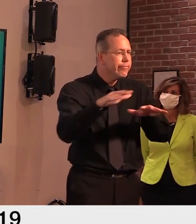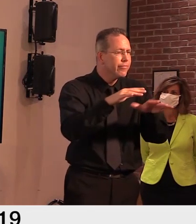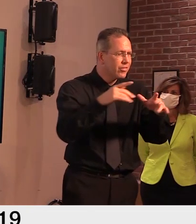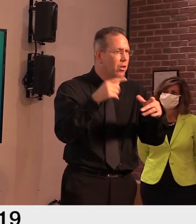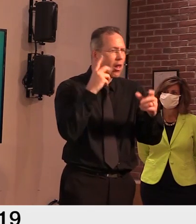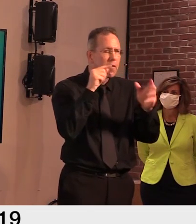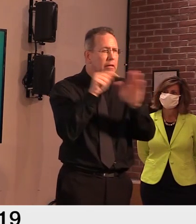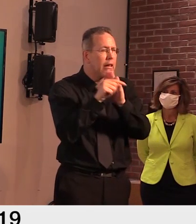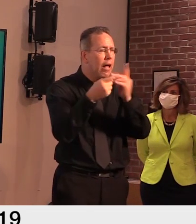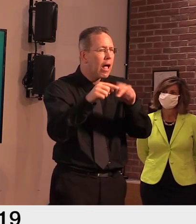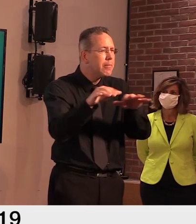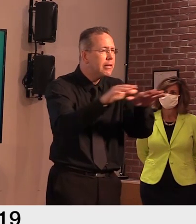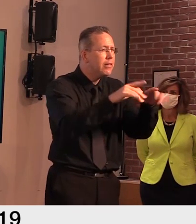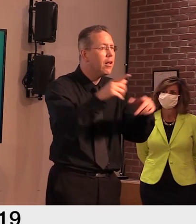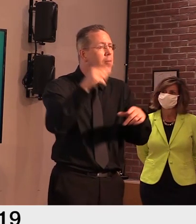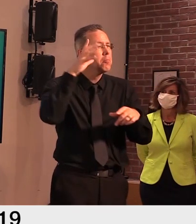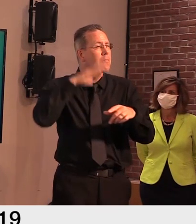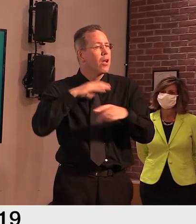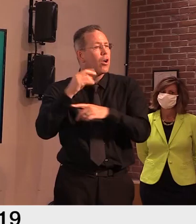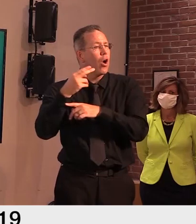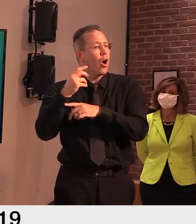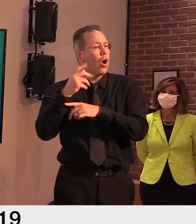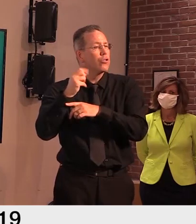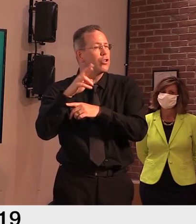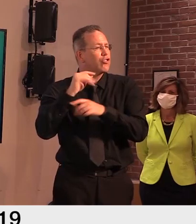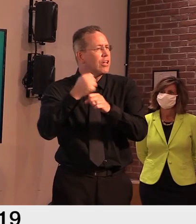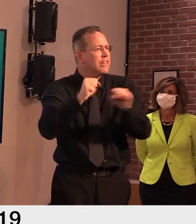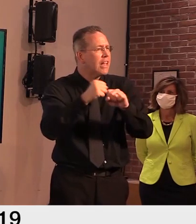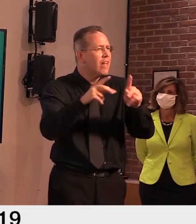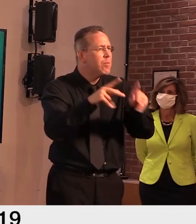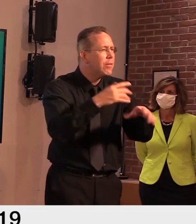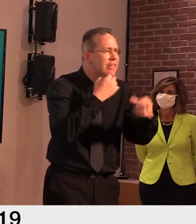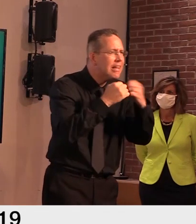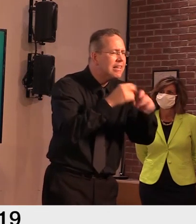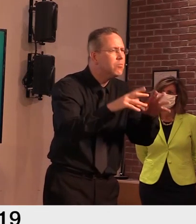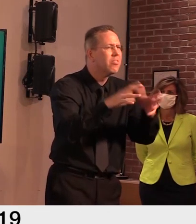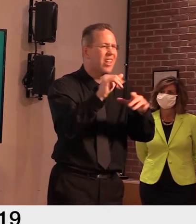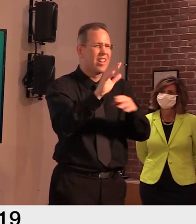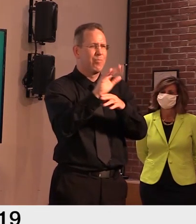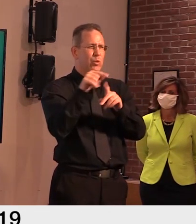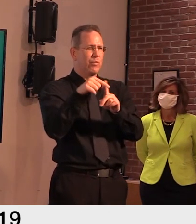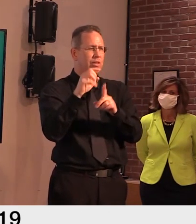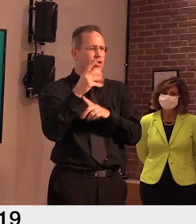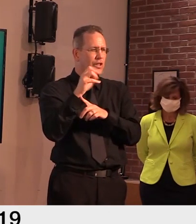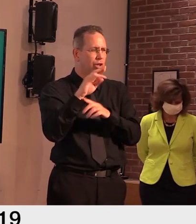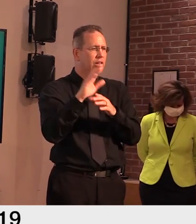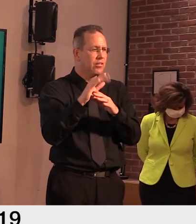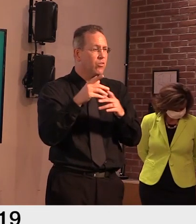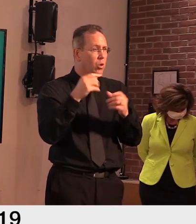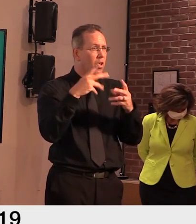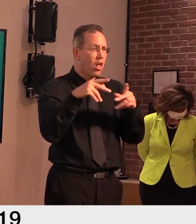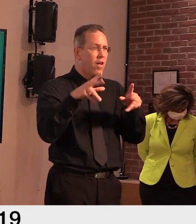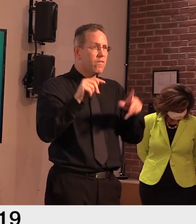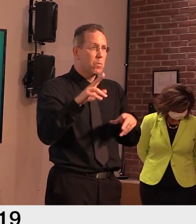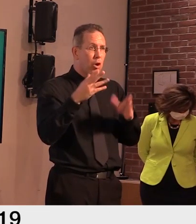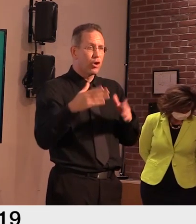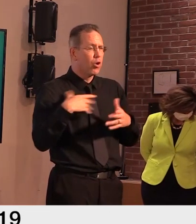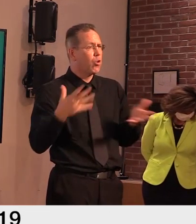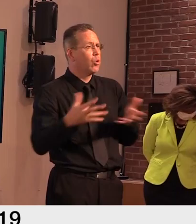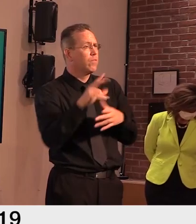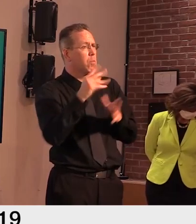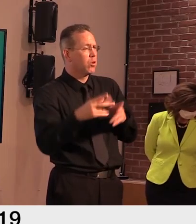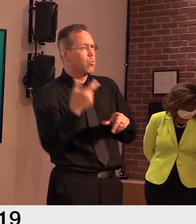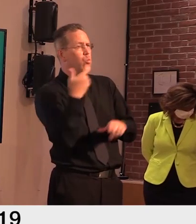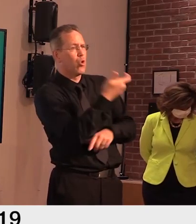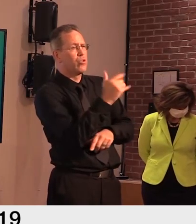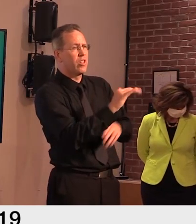For me, it was about the Holocaust and what that meant. And it was a powerful, powerful movie. And I